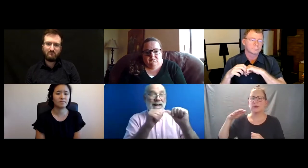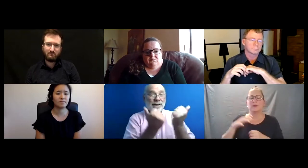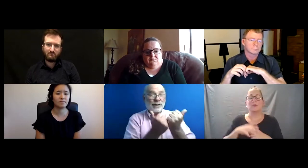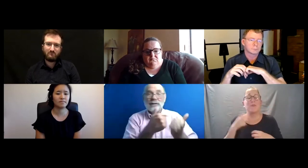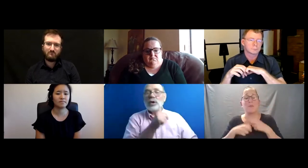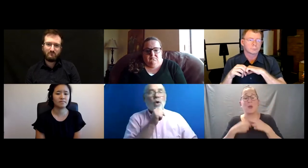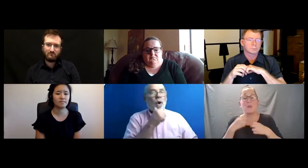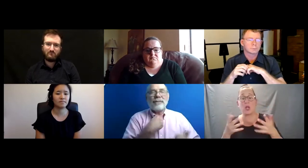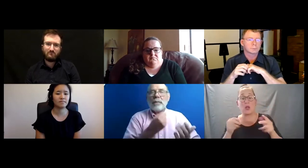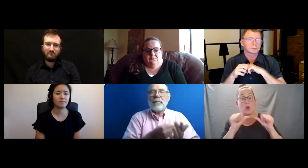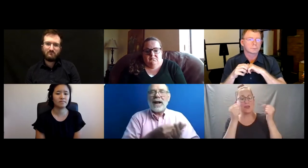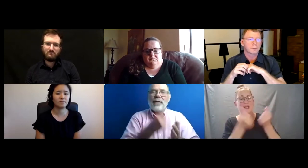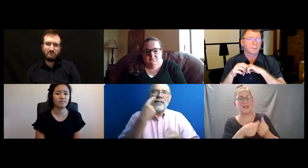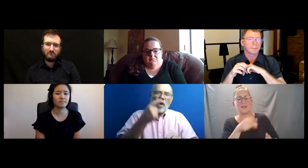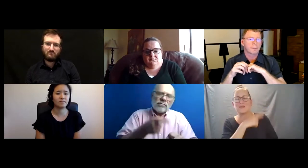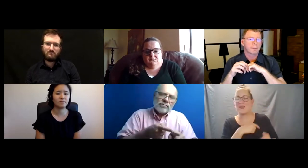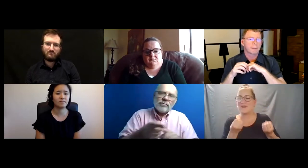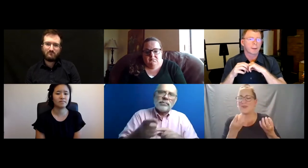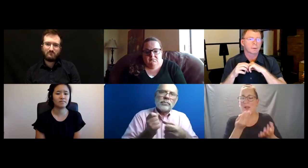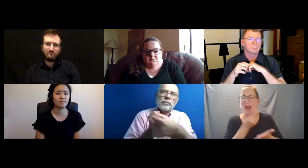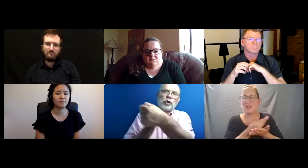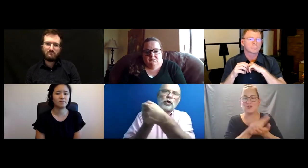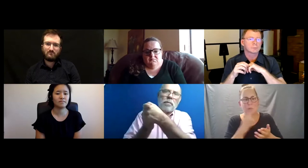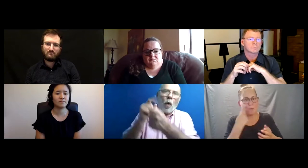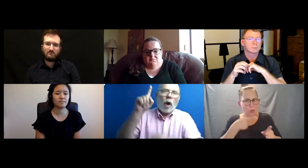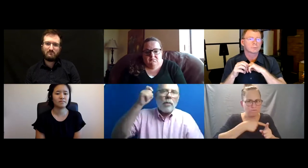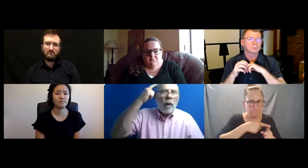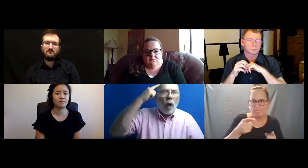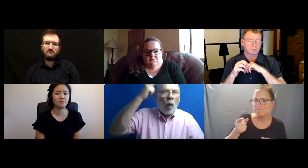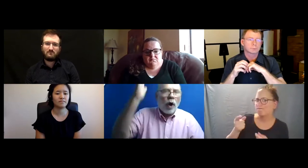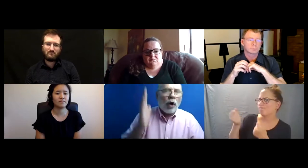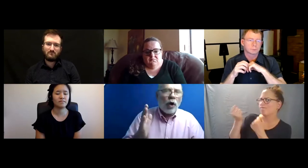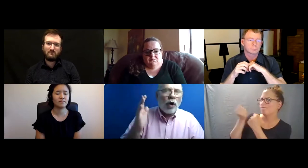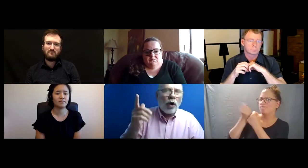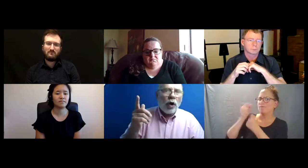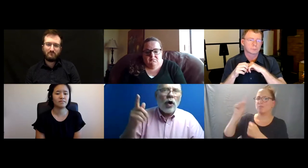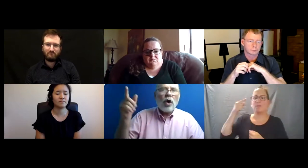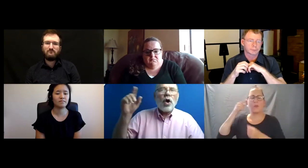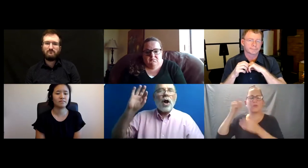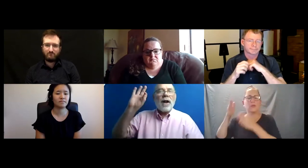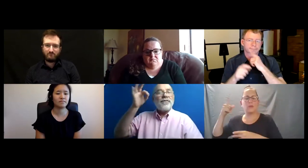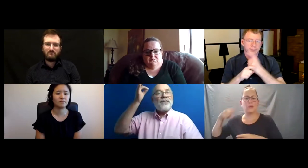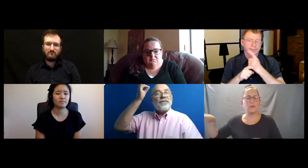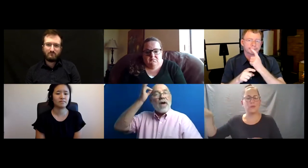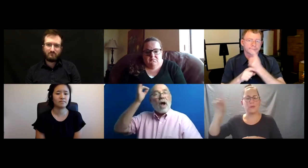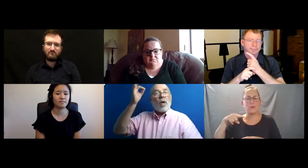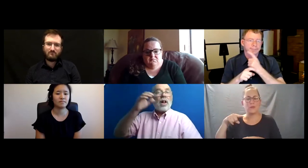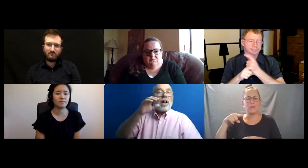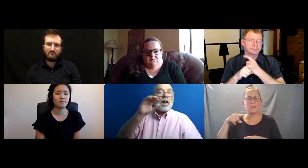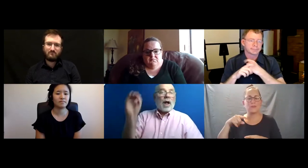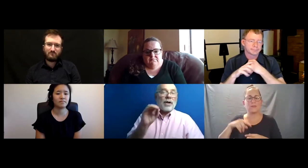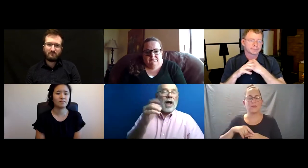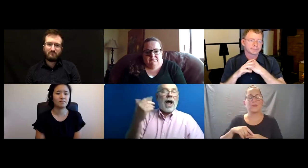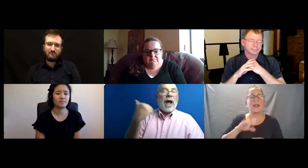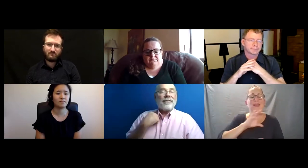disabilities. The problem is that the agencies don't have the money and the funding to advocate to